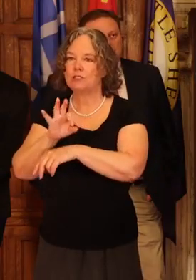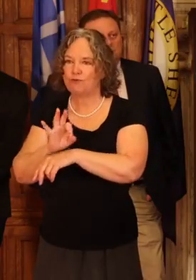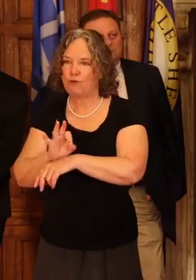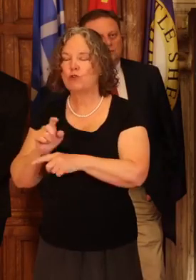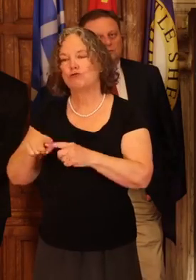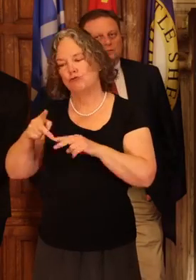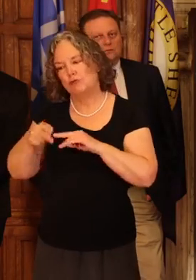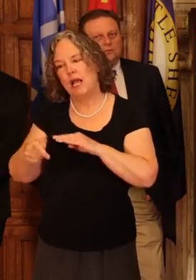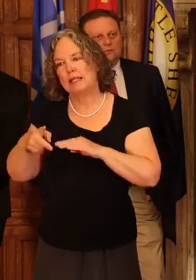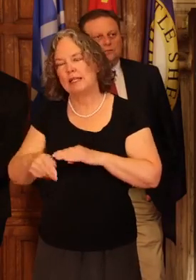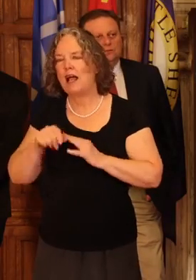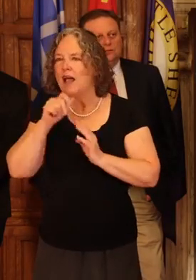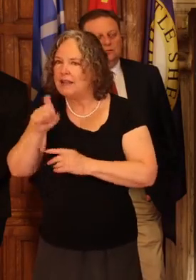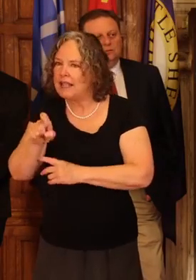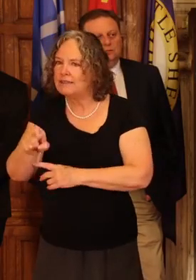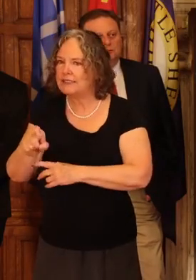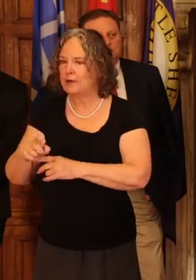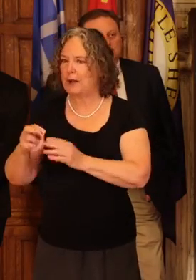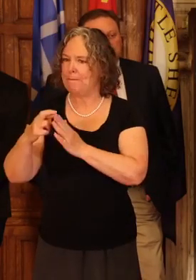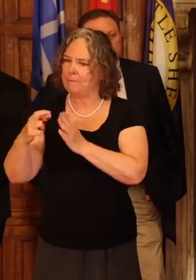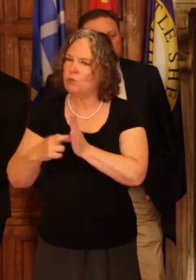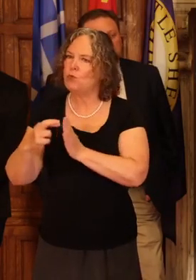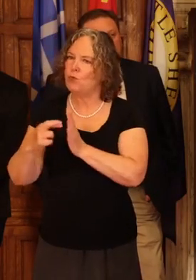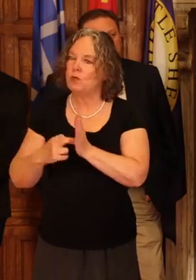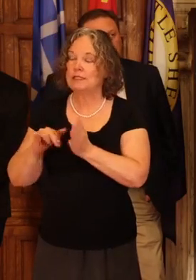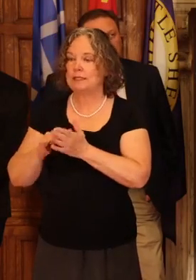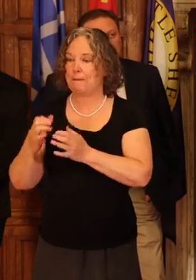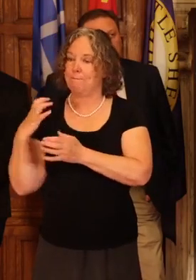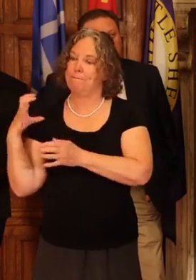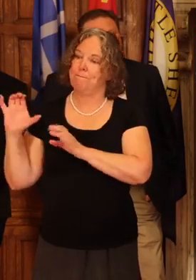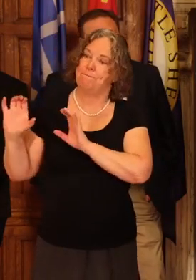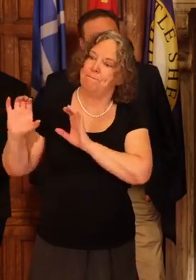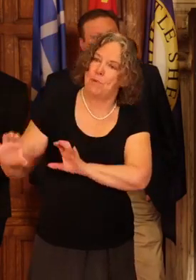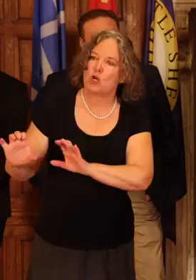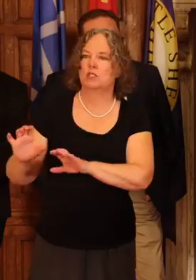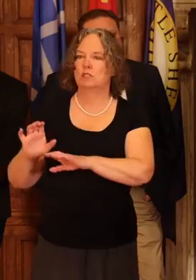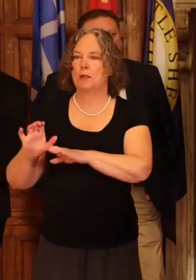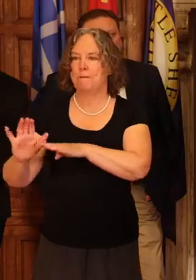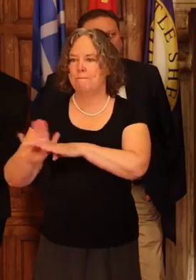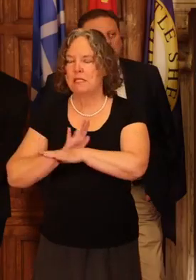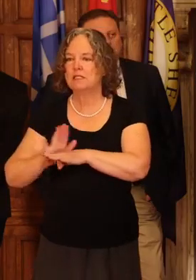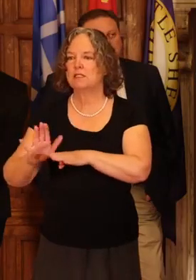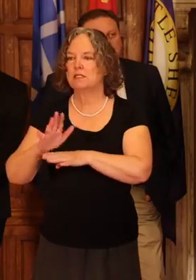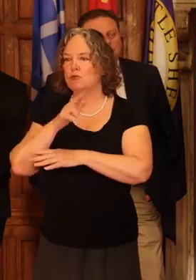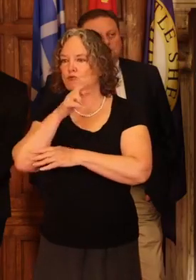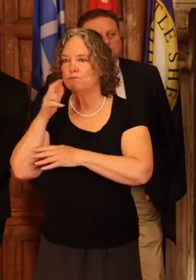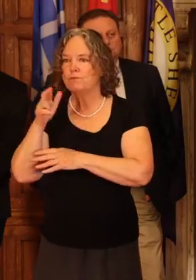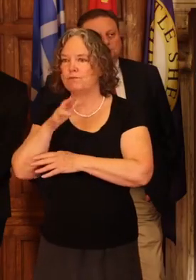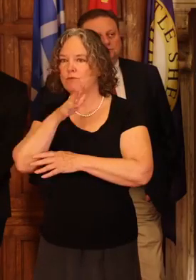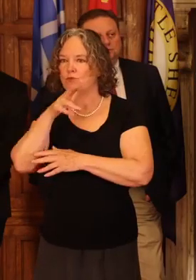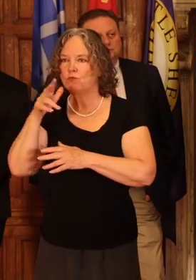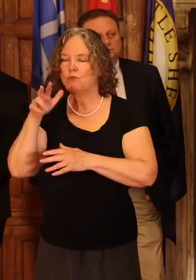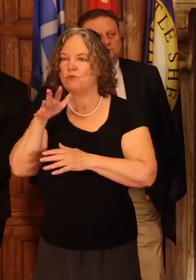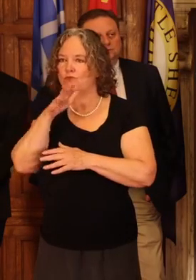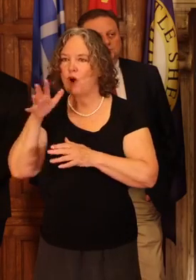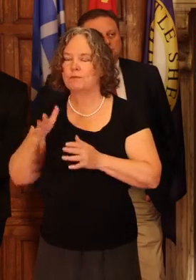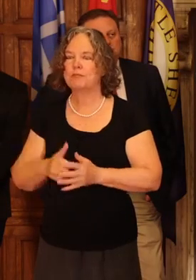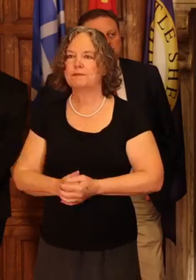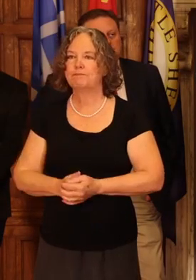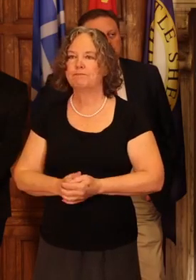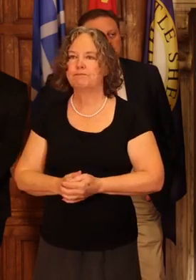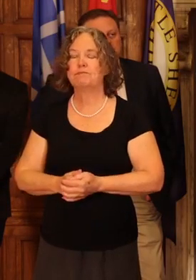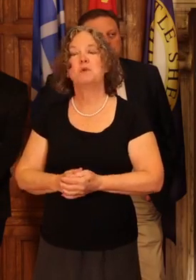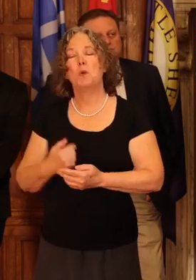unnecessary regulations that burden Montana's small businesses, farmers, and ranches. Ultimately,